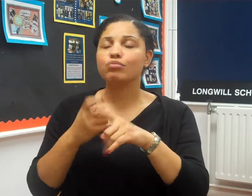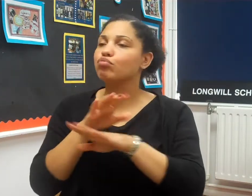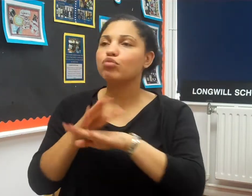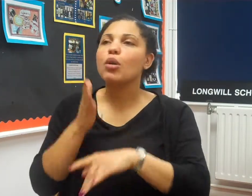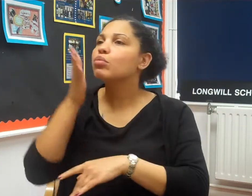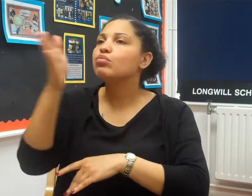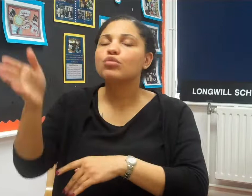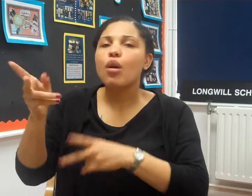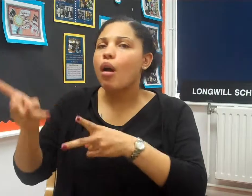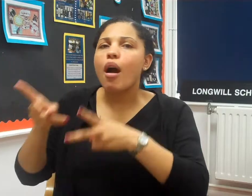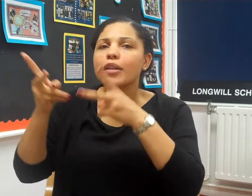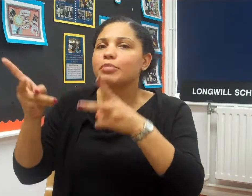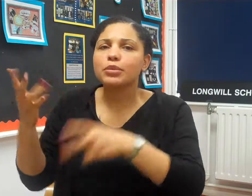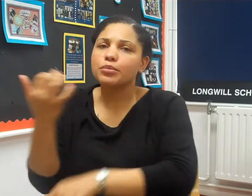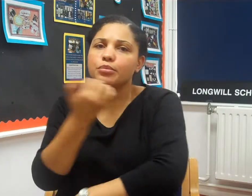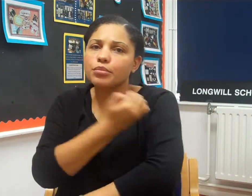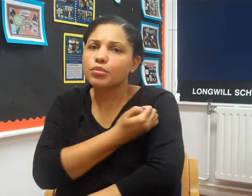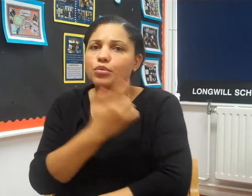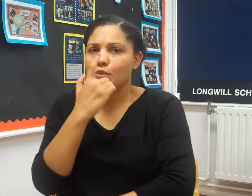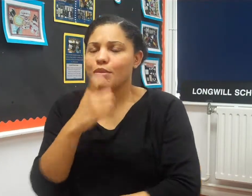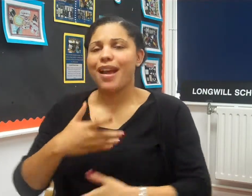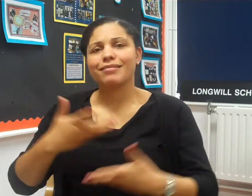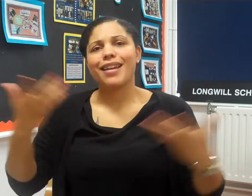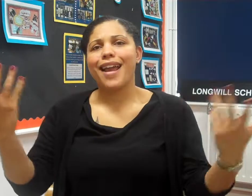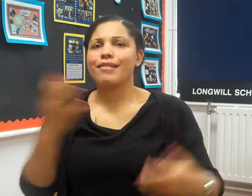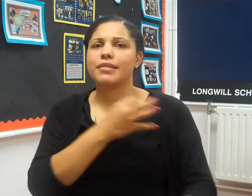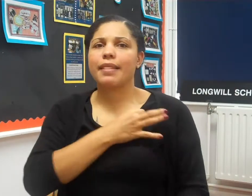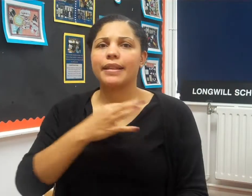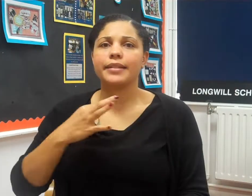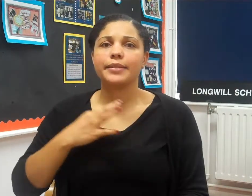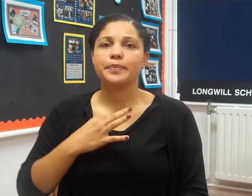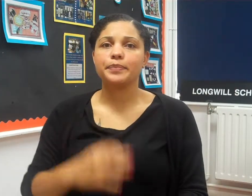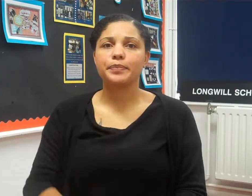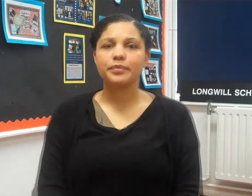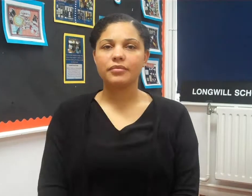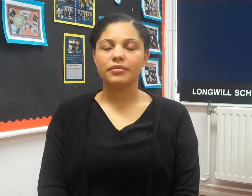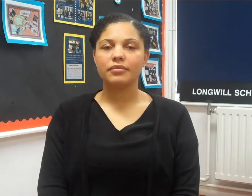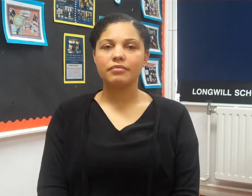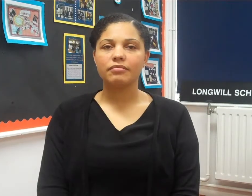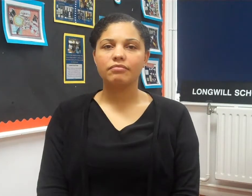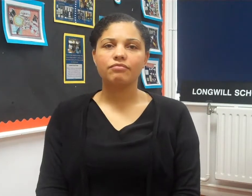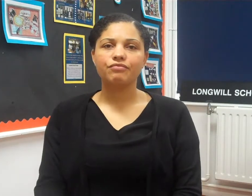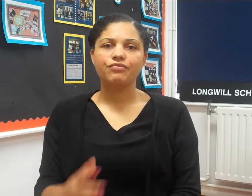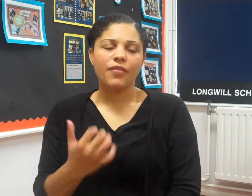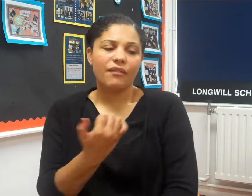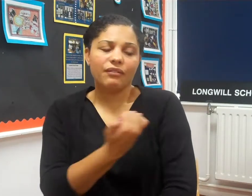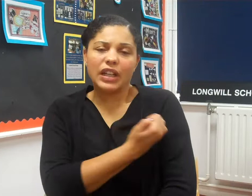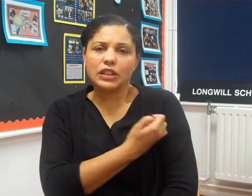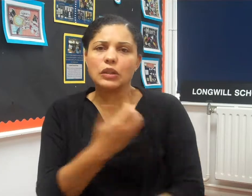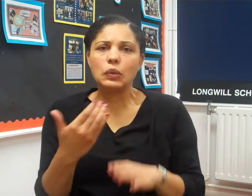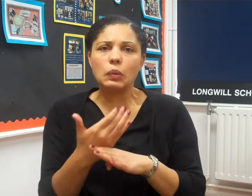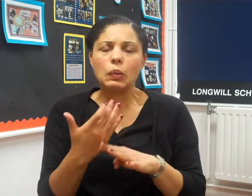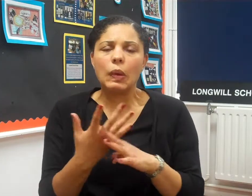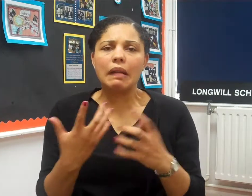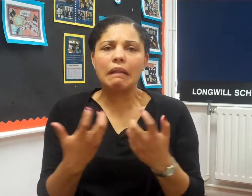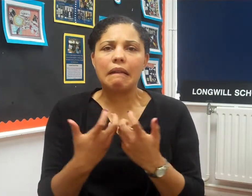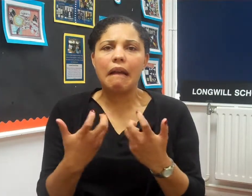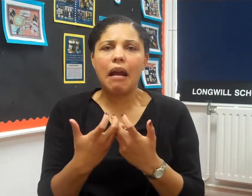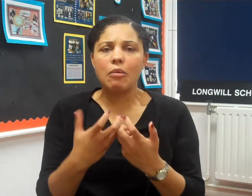hospital. Vaccinations work by warning your immune system of